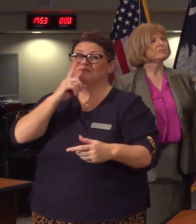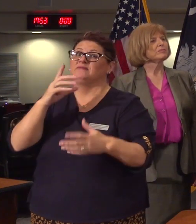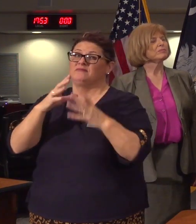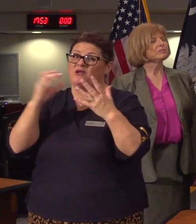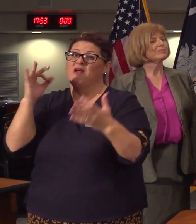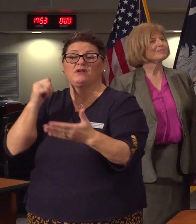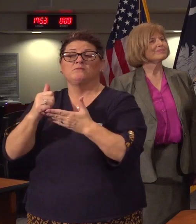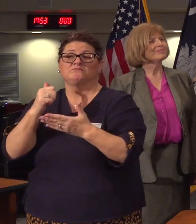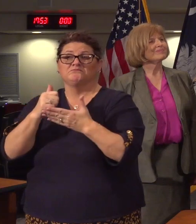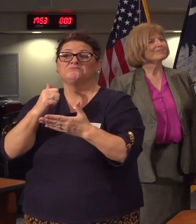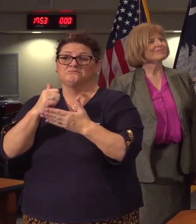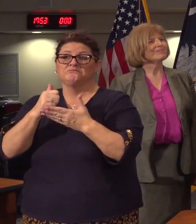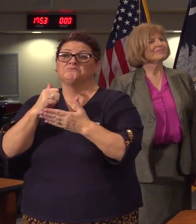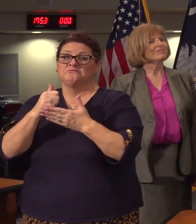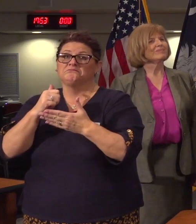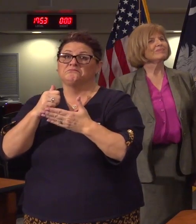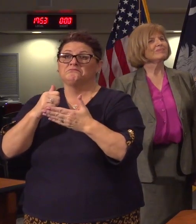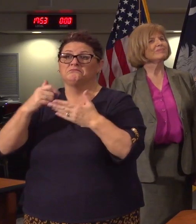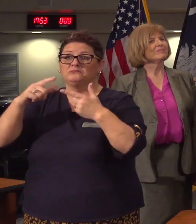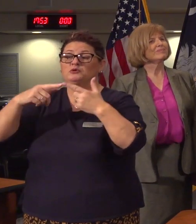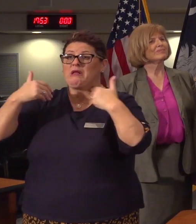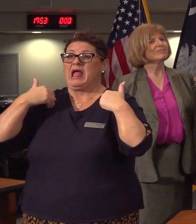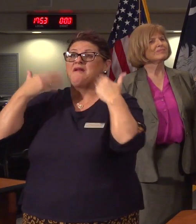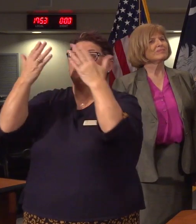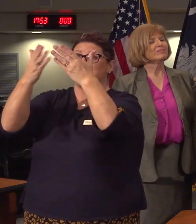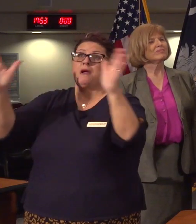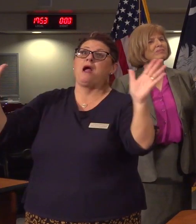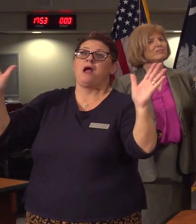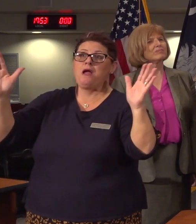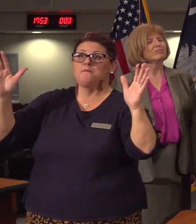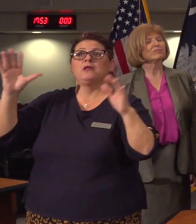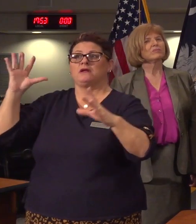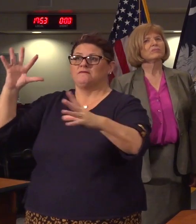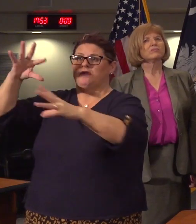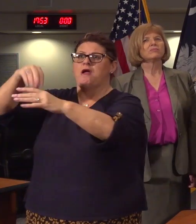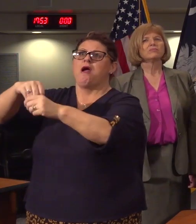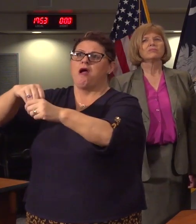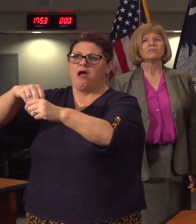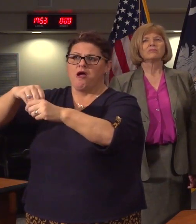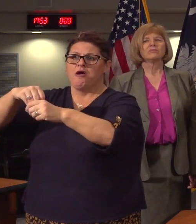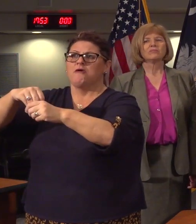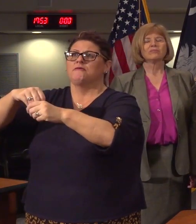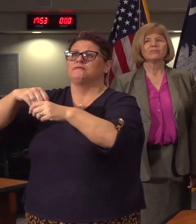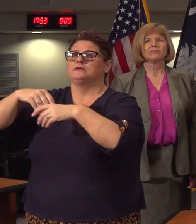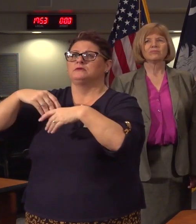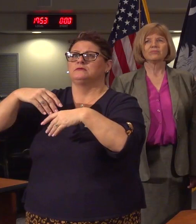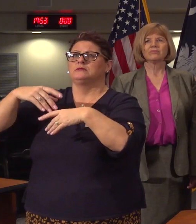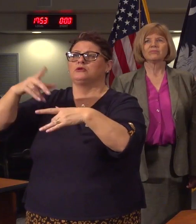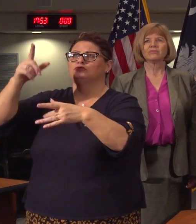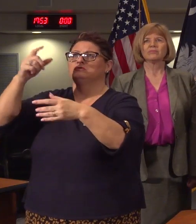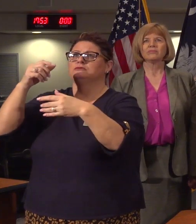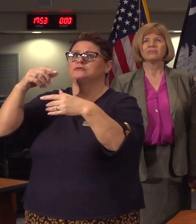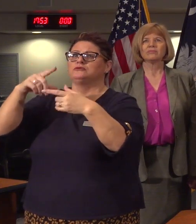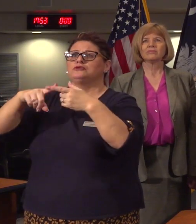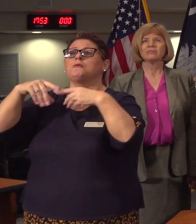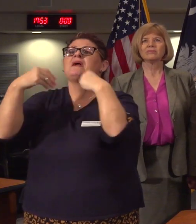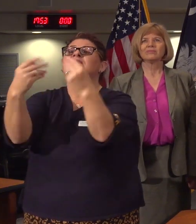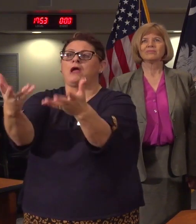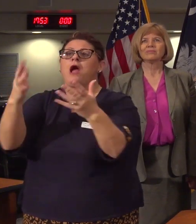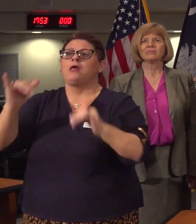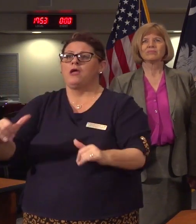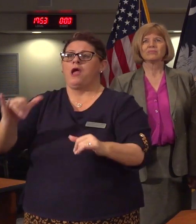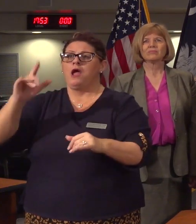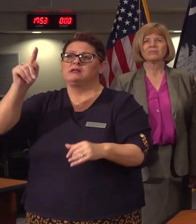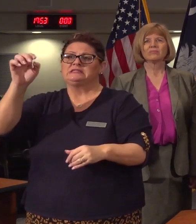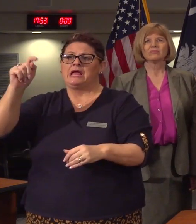have the public sector involved in making those provisions available. As of right now,